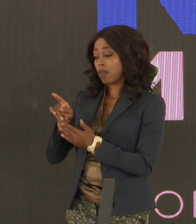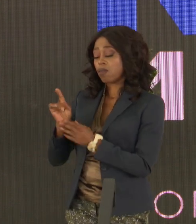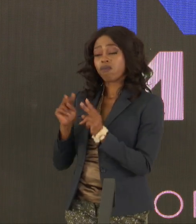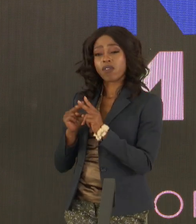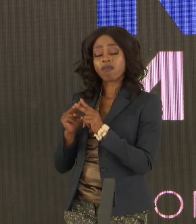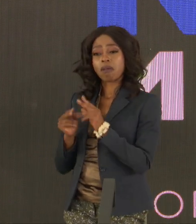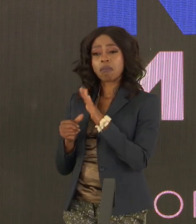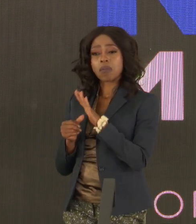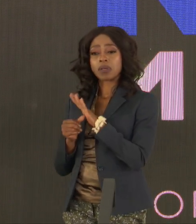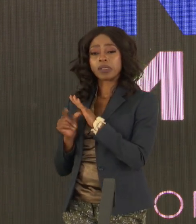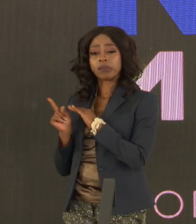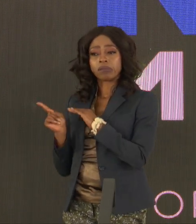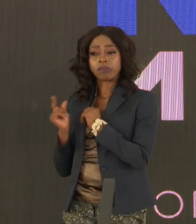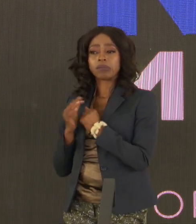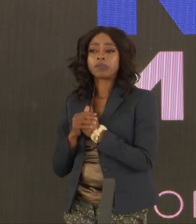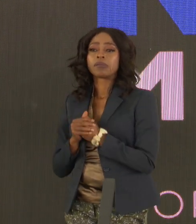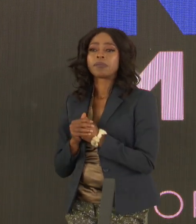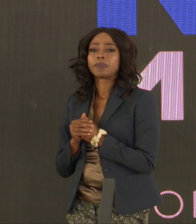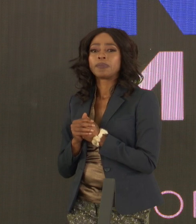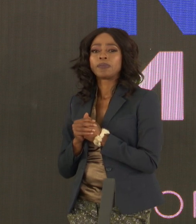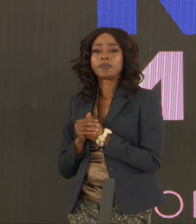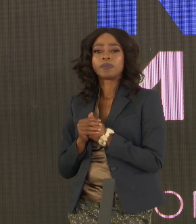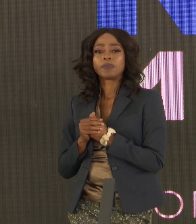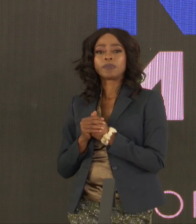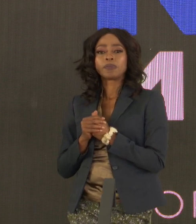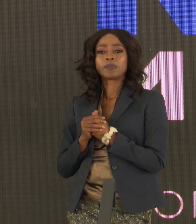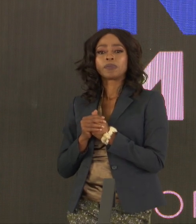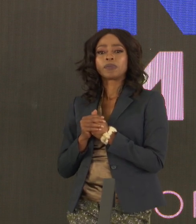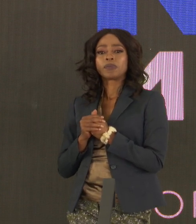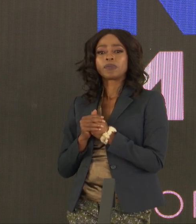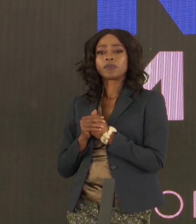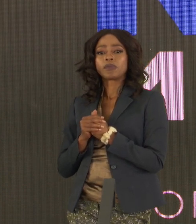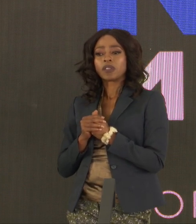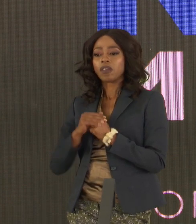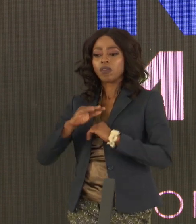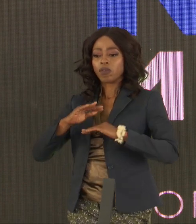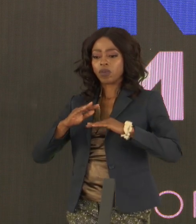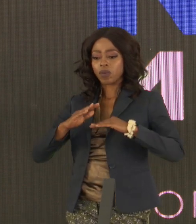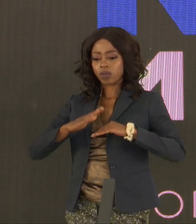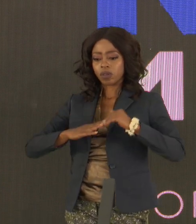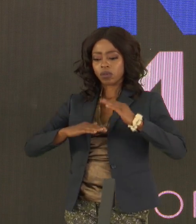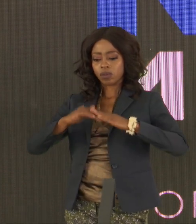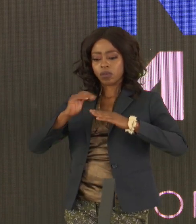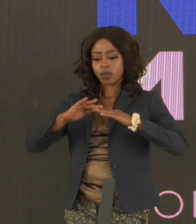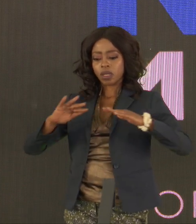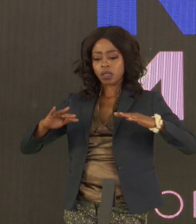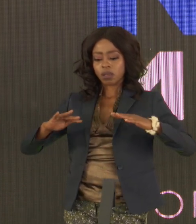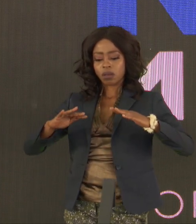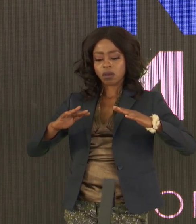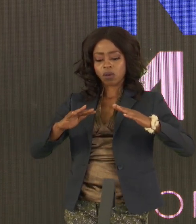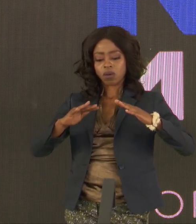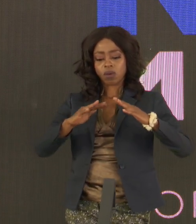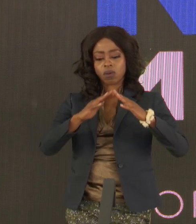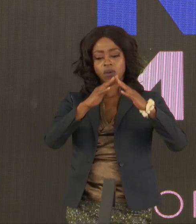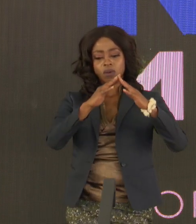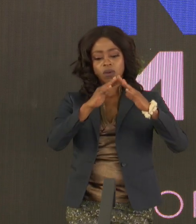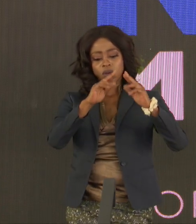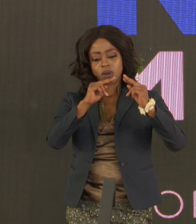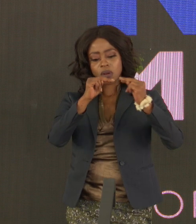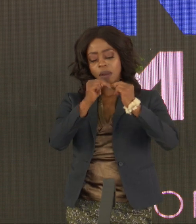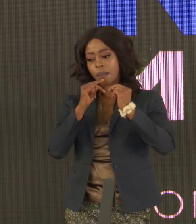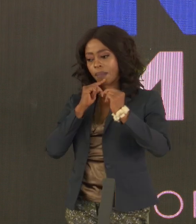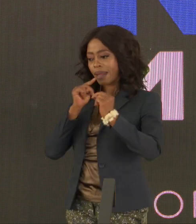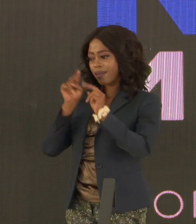important. And in the nation-building discussion, we will talk about ways in which we can reconnect